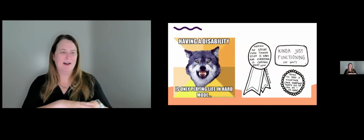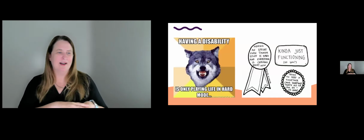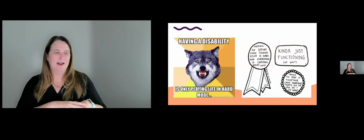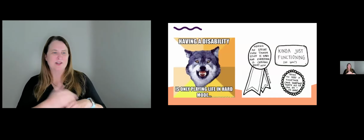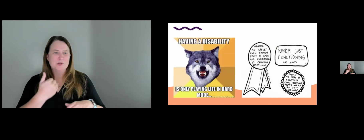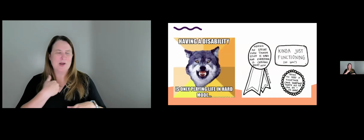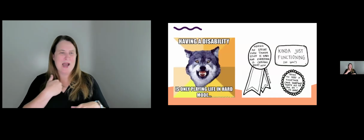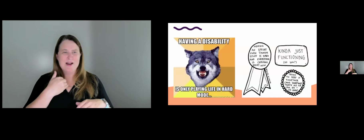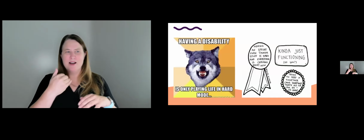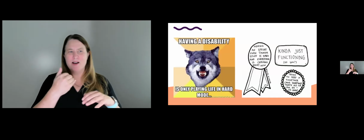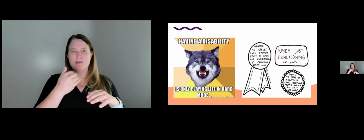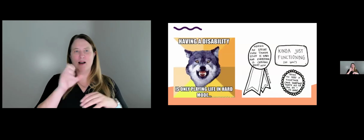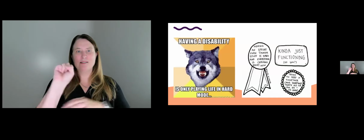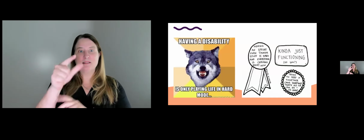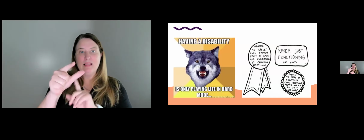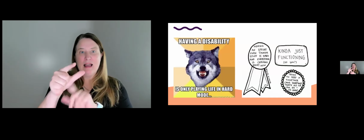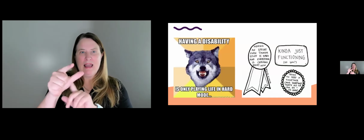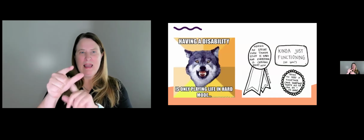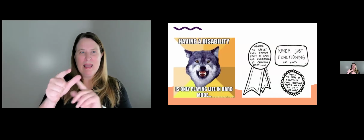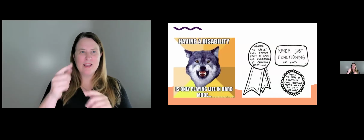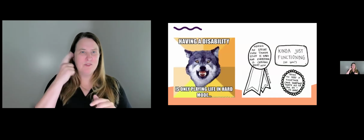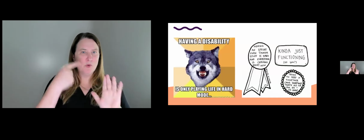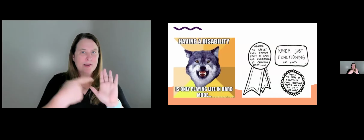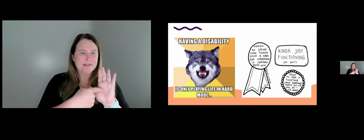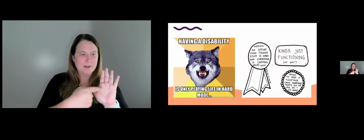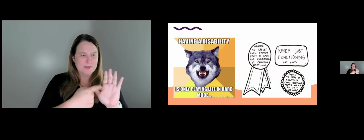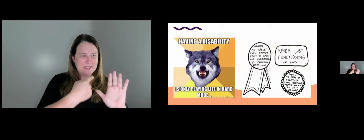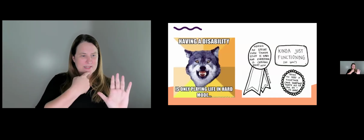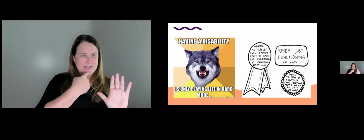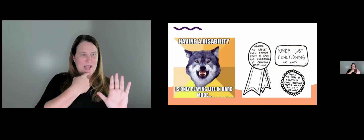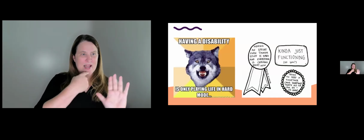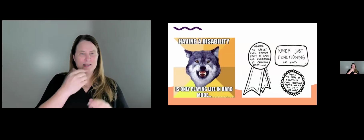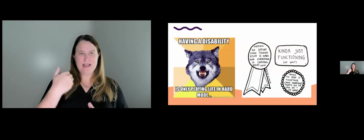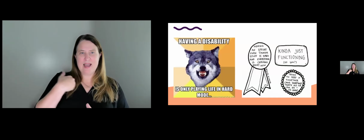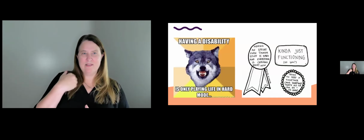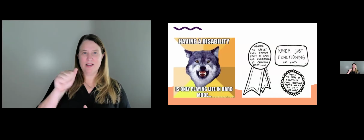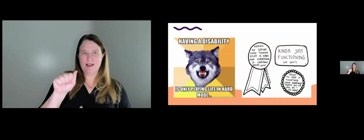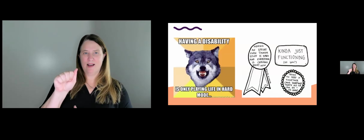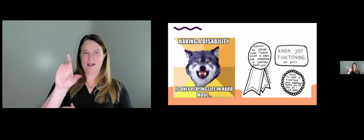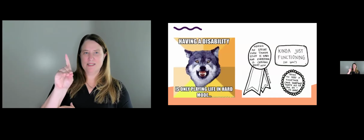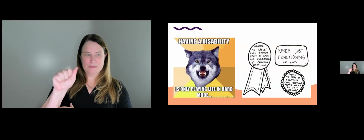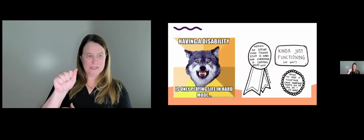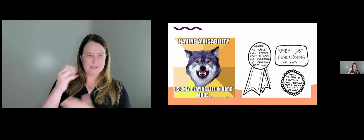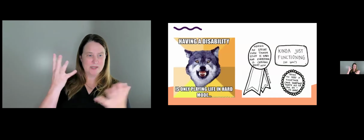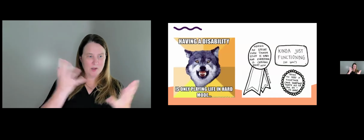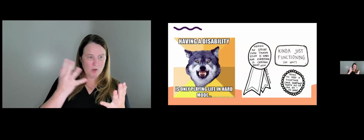wolf. So there's an animal featured. We have slang, for example.